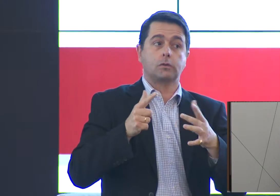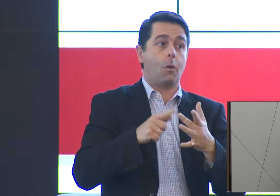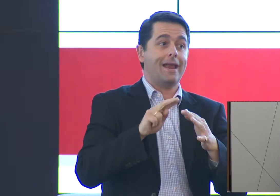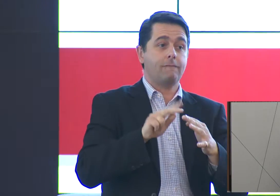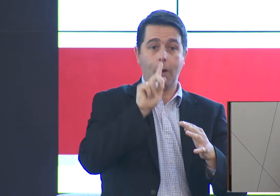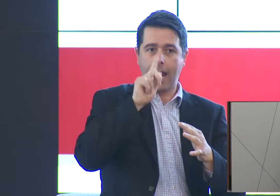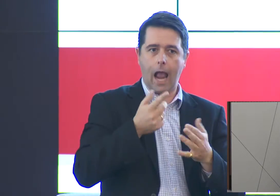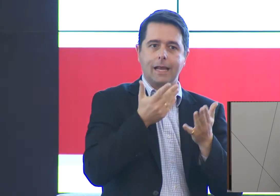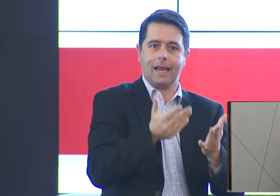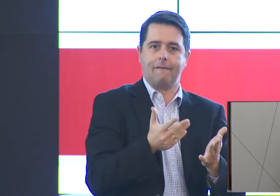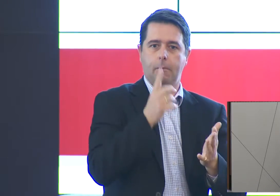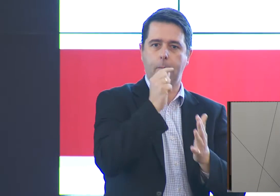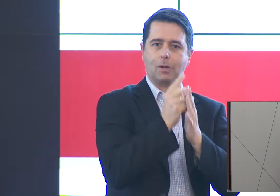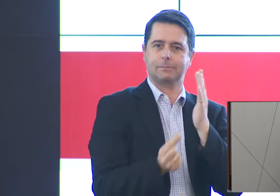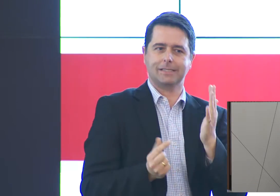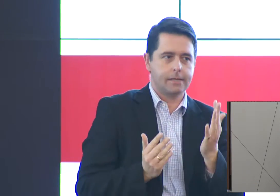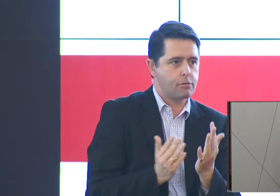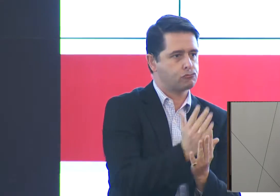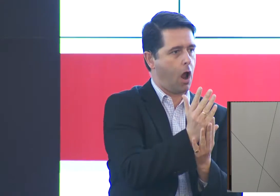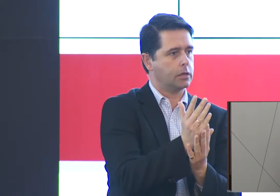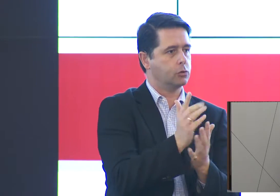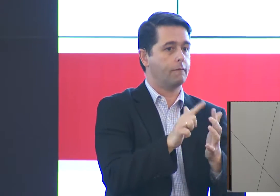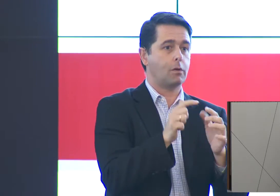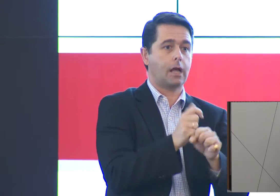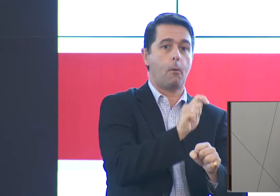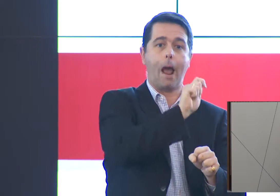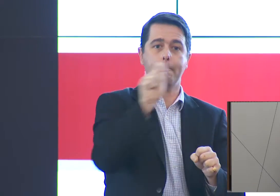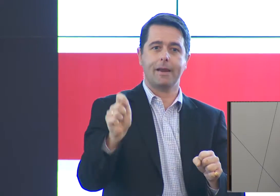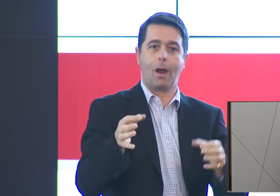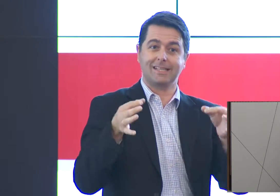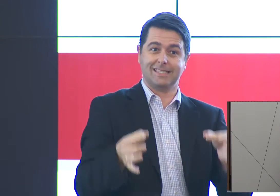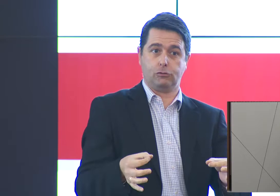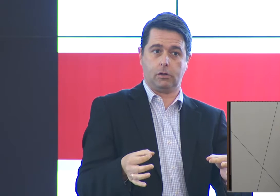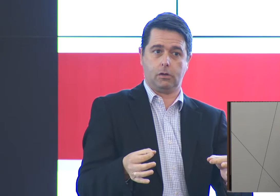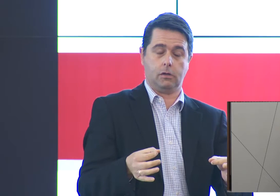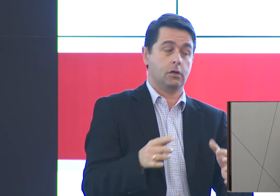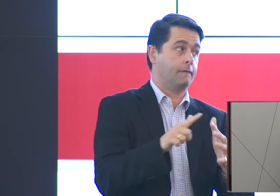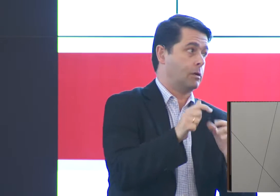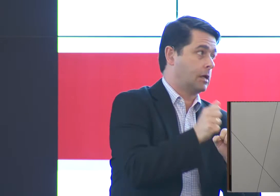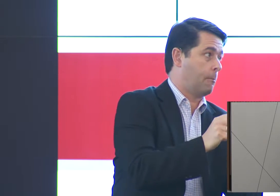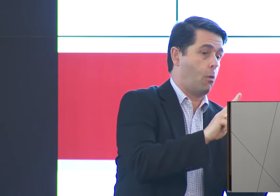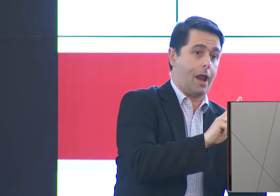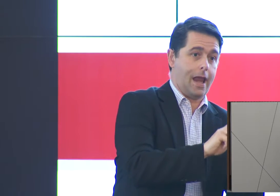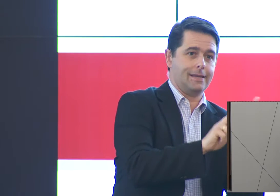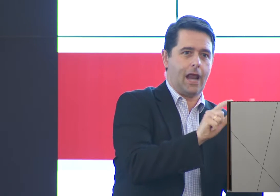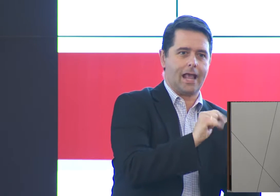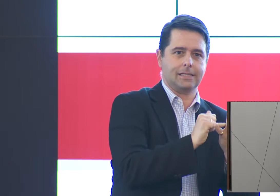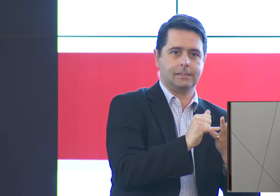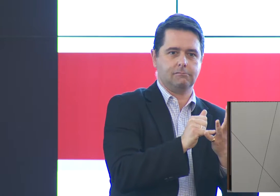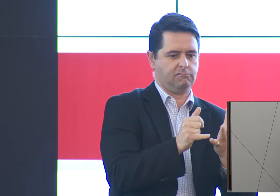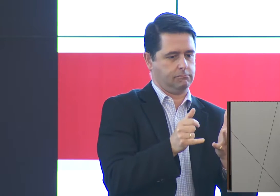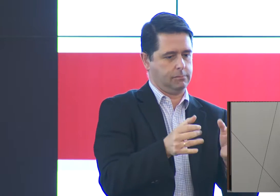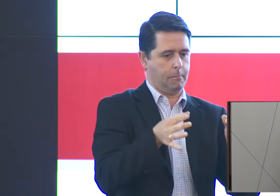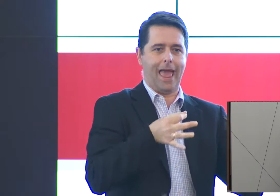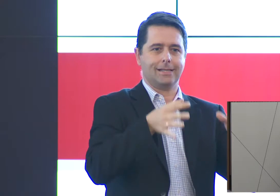system. So if we're not able to give people with a disability the right, for example, to appeal a decision, for